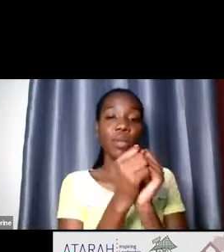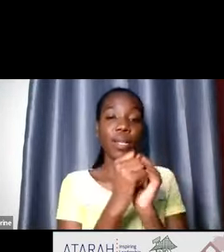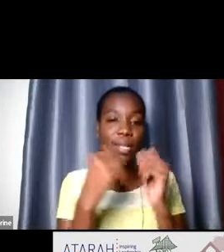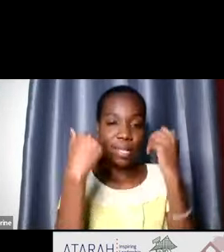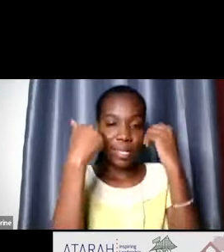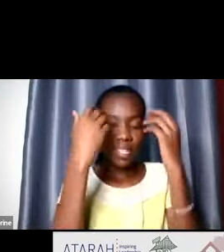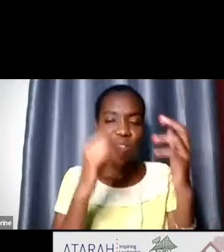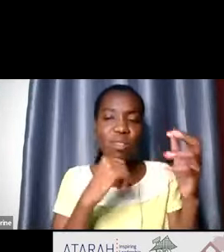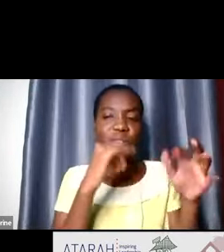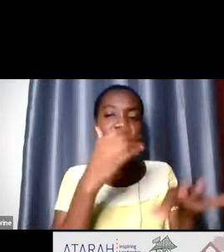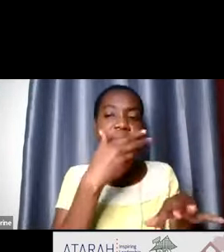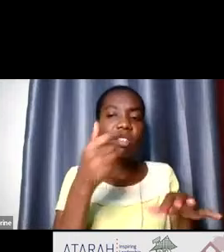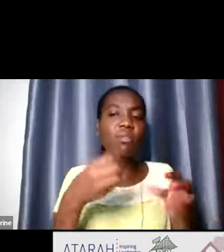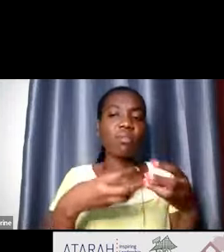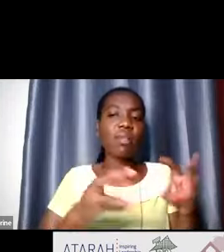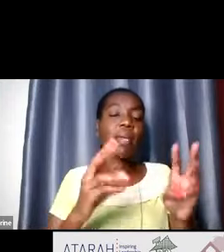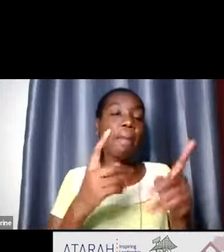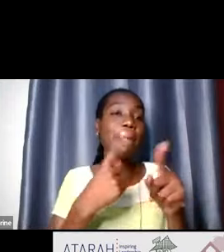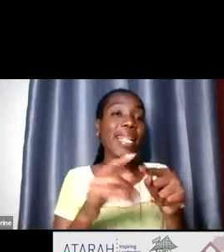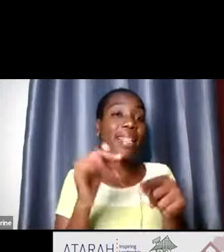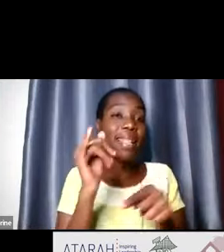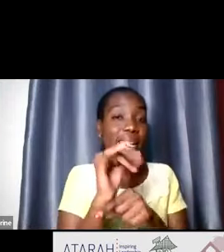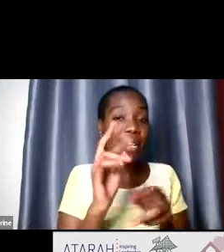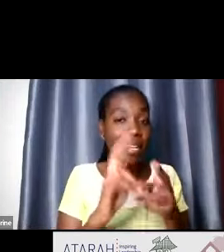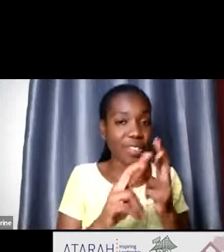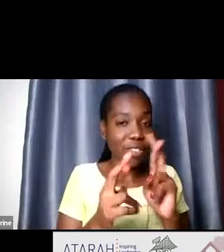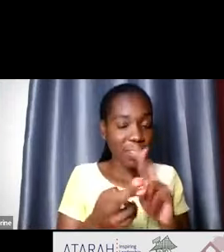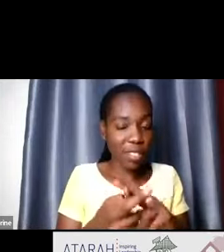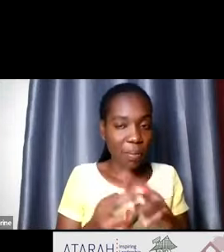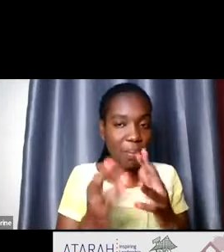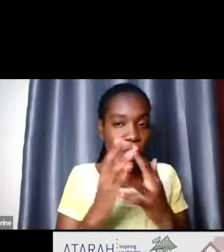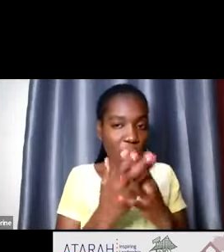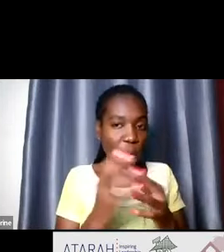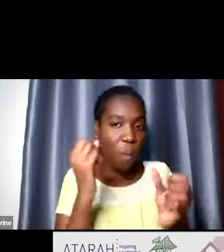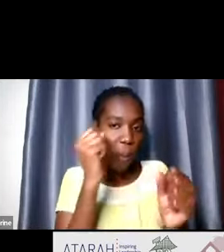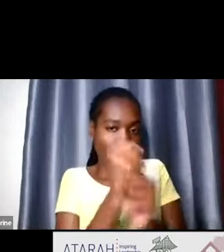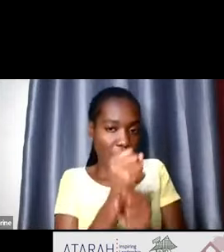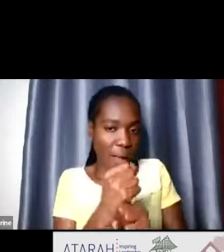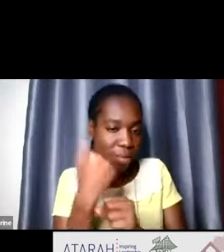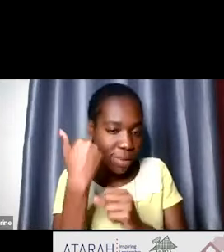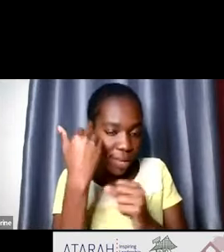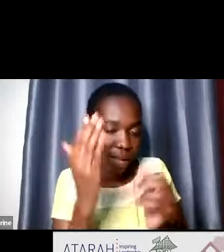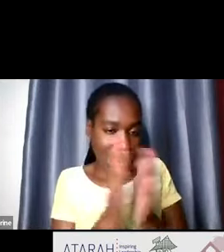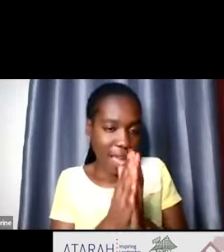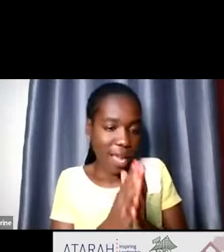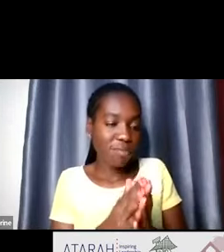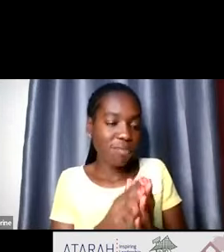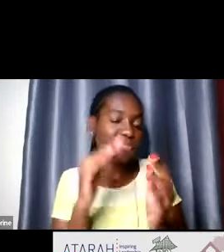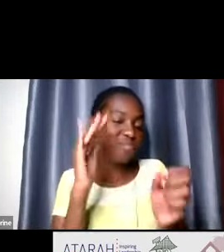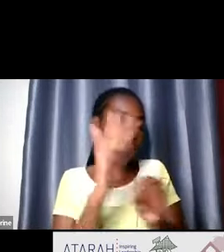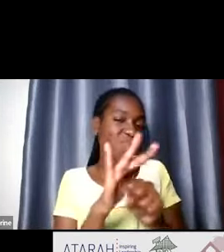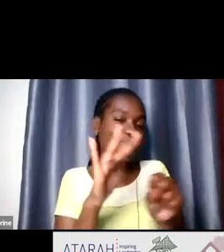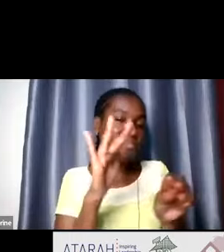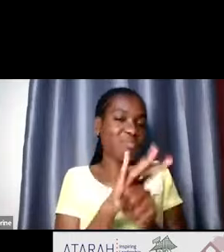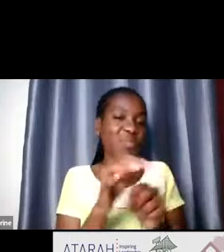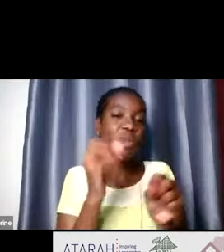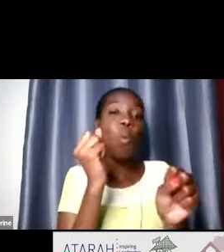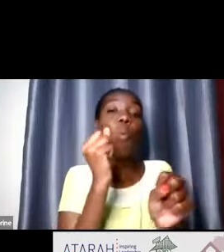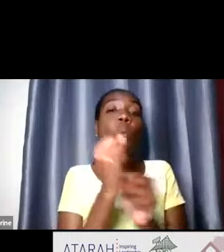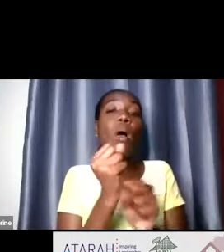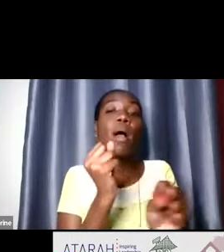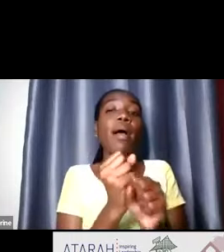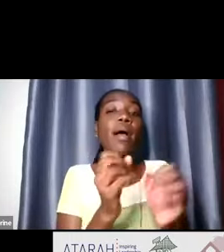do that, but that's the relationship between the work, stress, and the too much work and alcohol. We tell